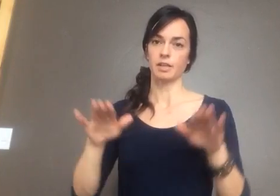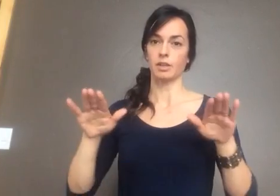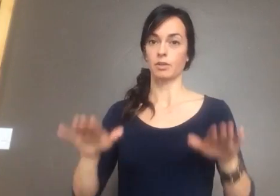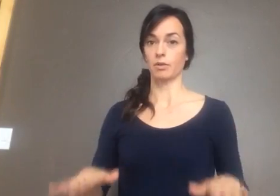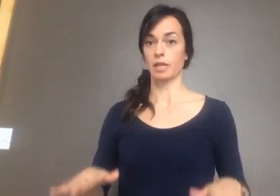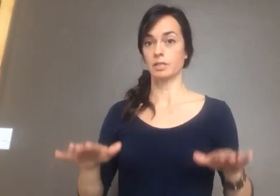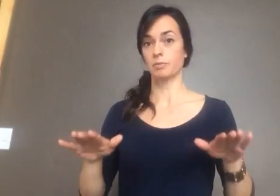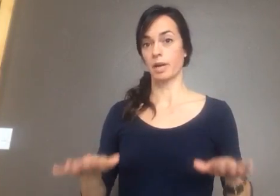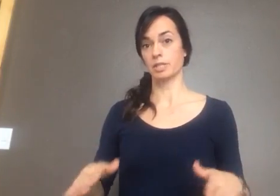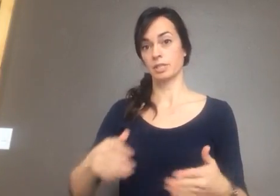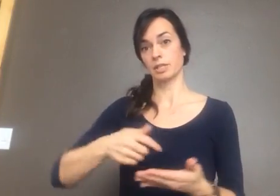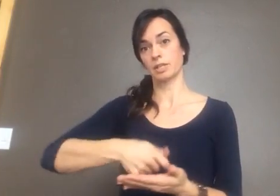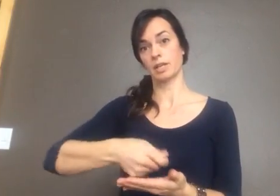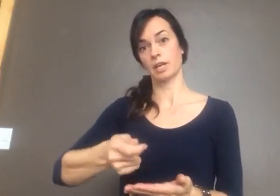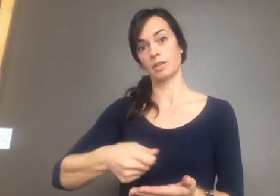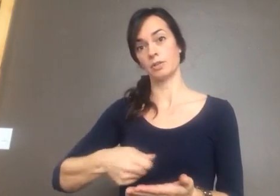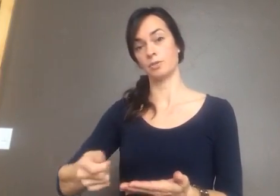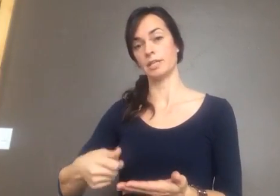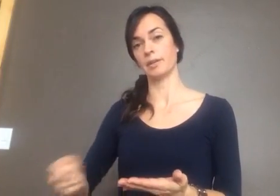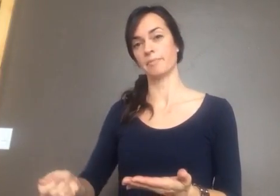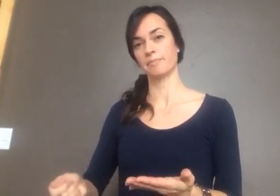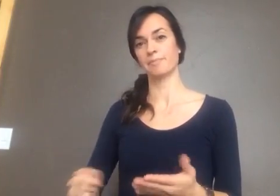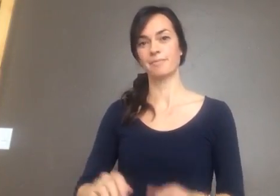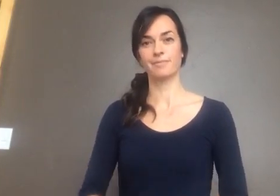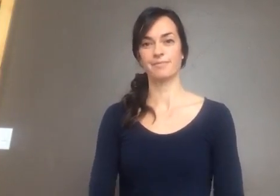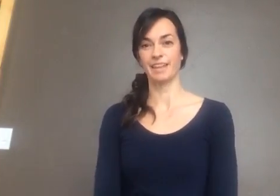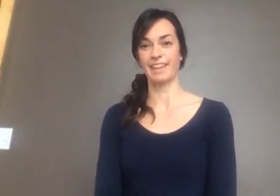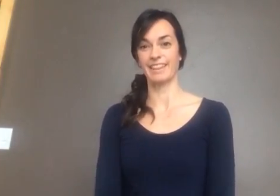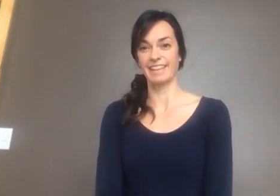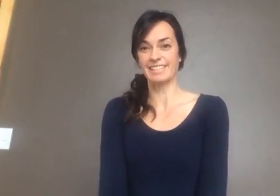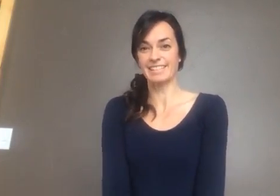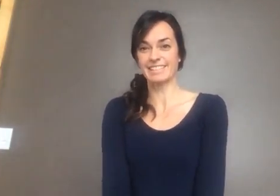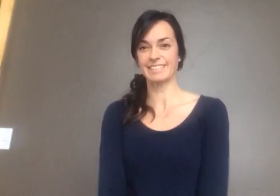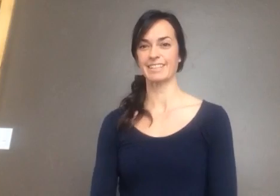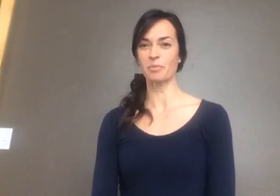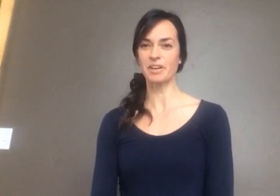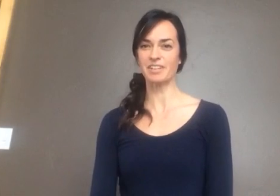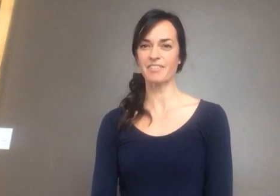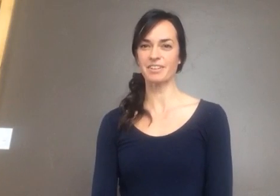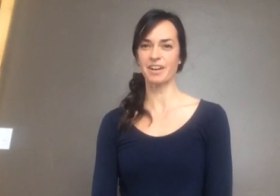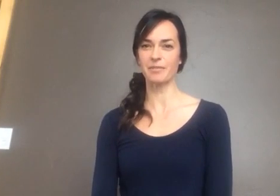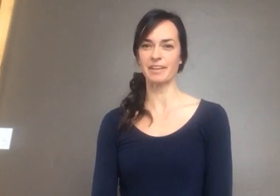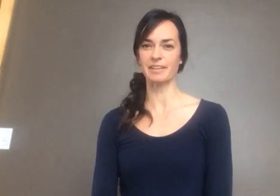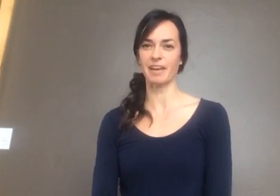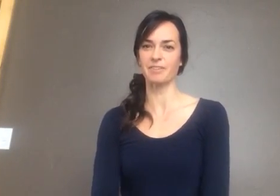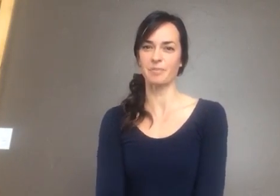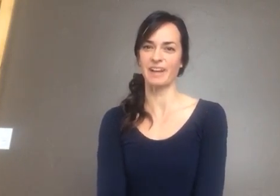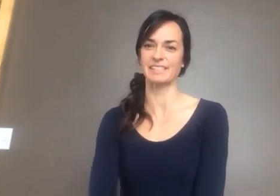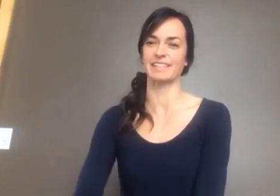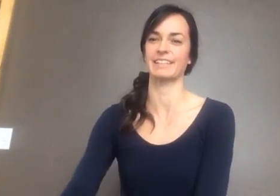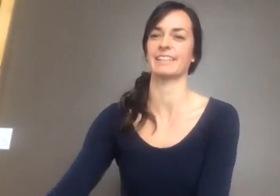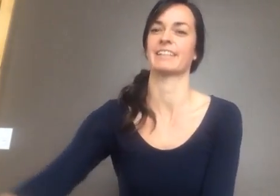the Great Depression, and the New Deal. And that's it. Hope you guys are having a great week. Have fun practicing.